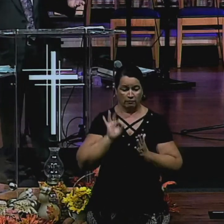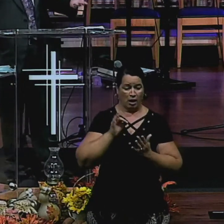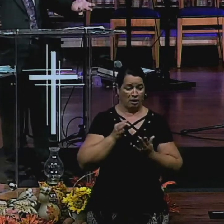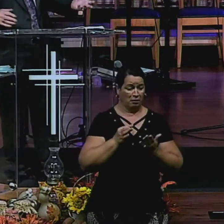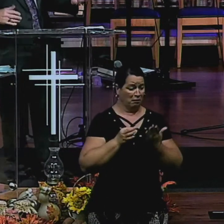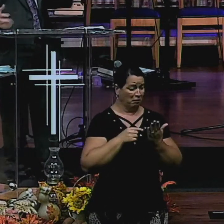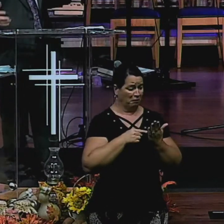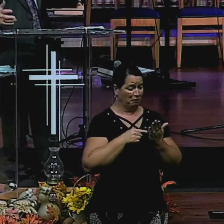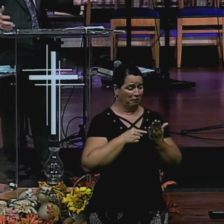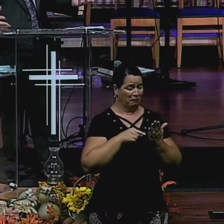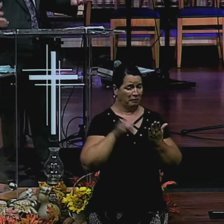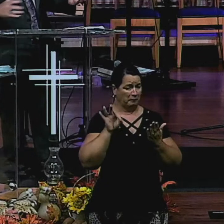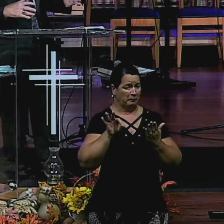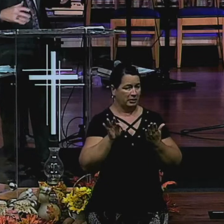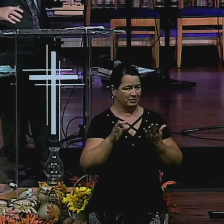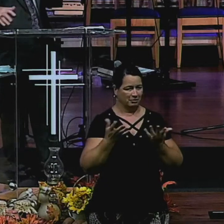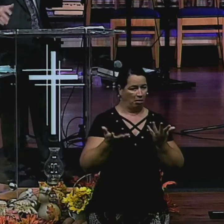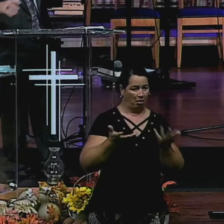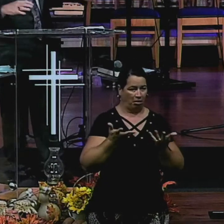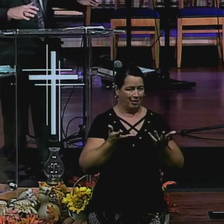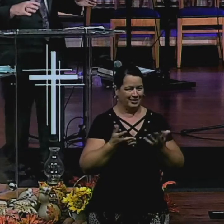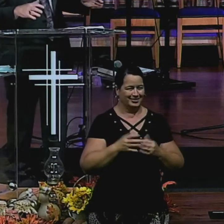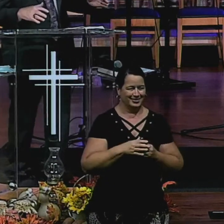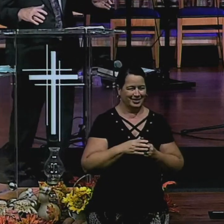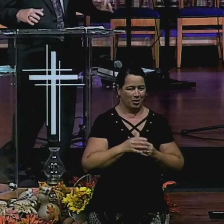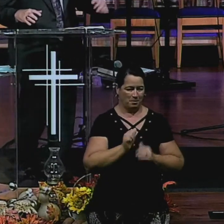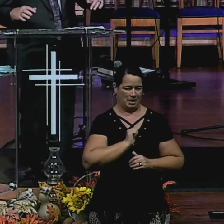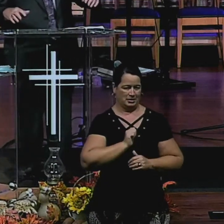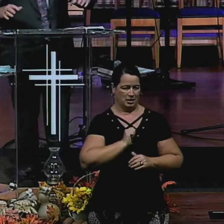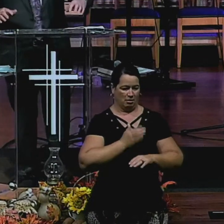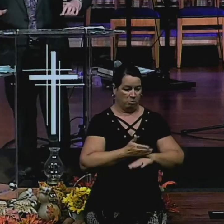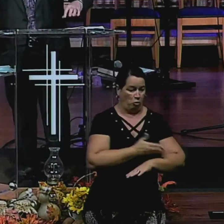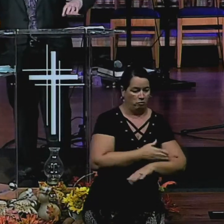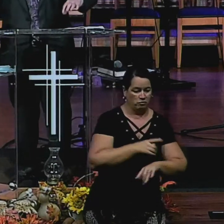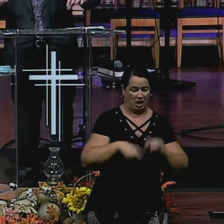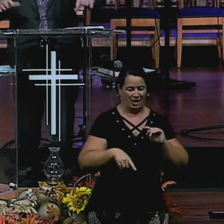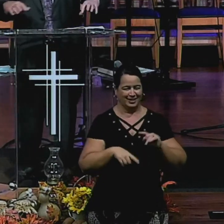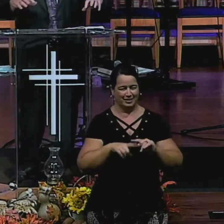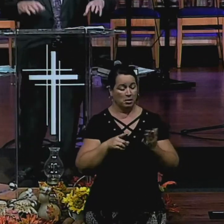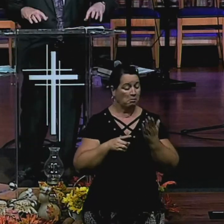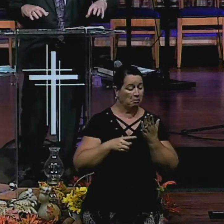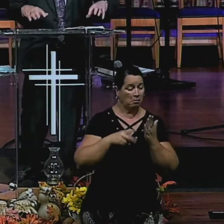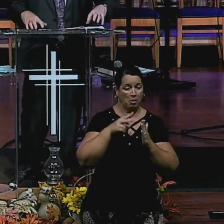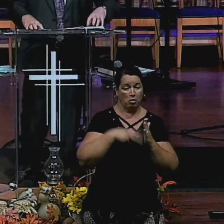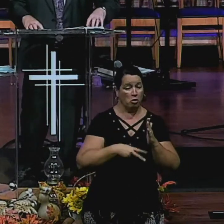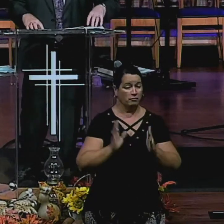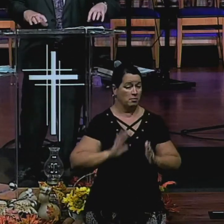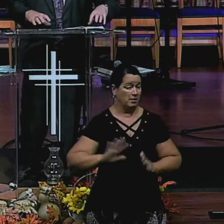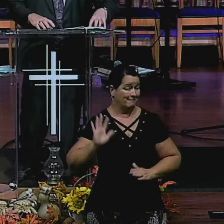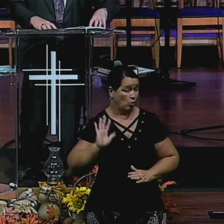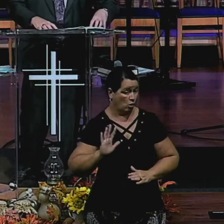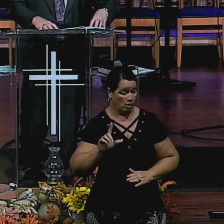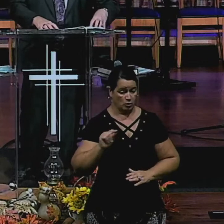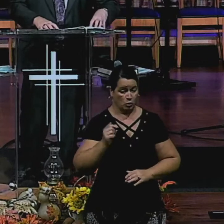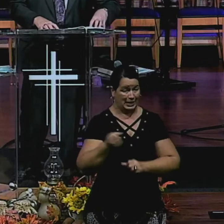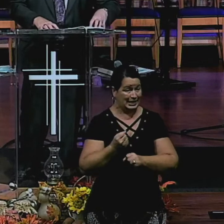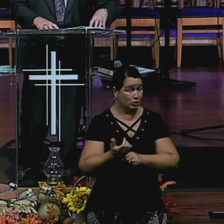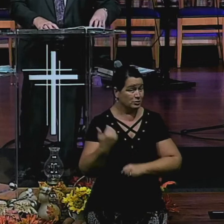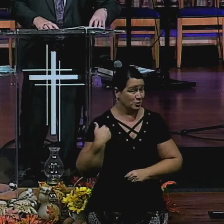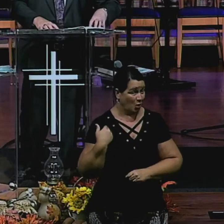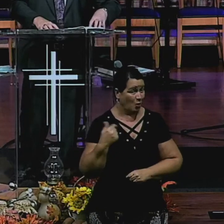the outline and said, man, I really can't improve in that, so I'm going to refresh myself. But in this case, I did not look at my sermon notes in this from 20 years